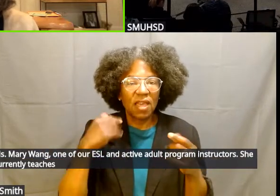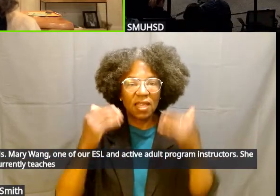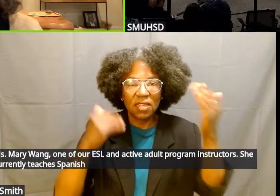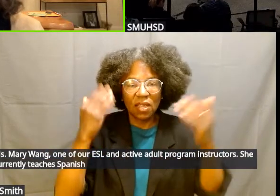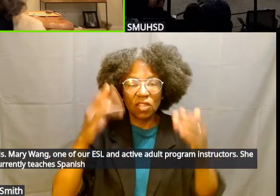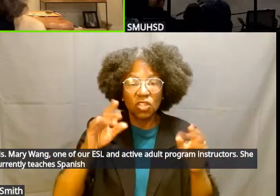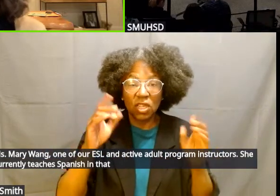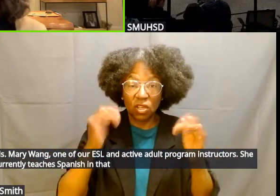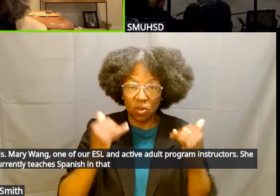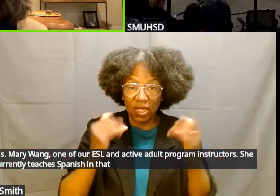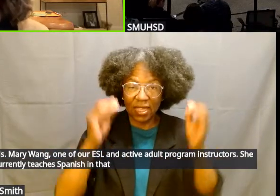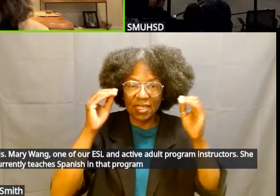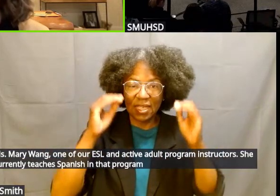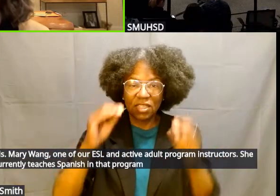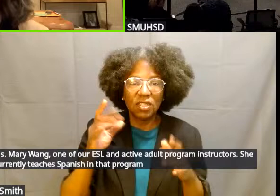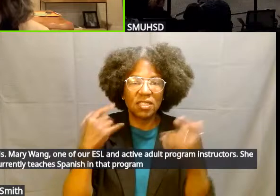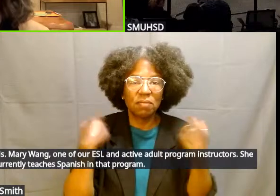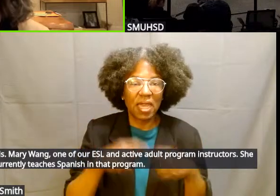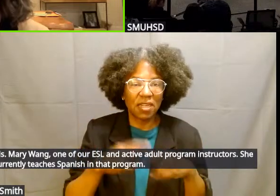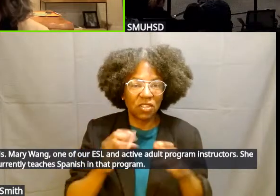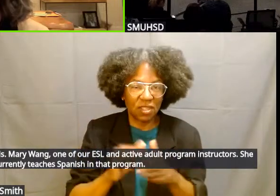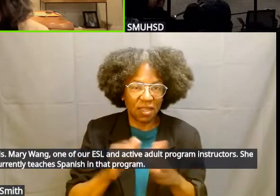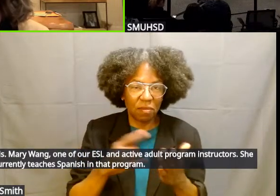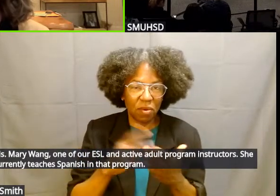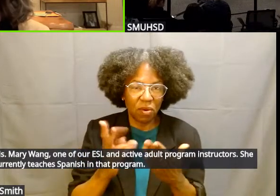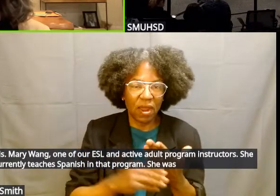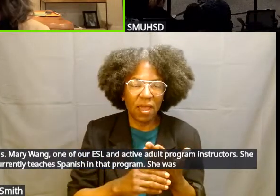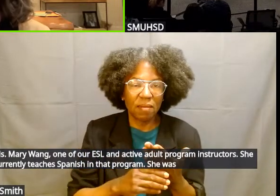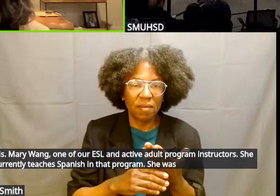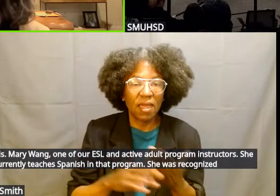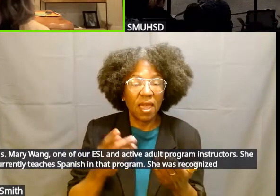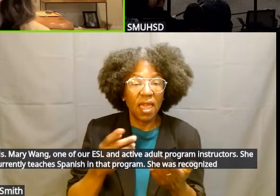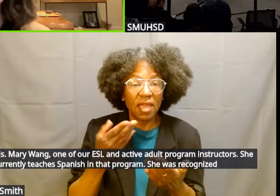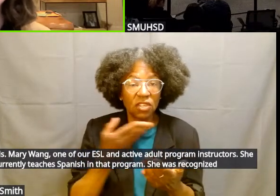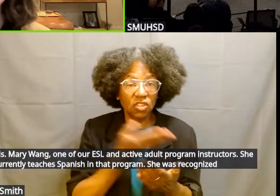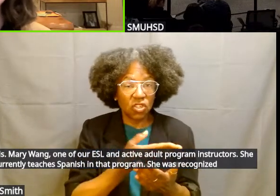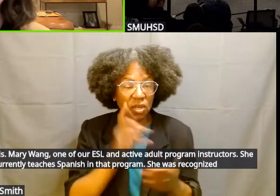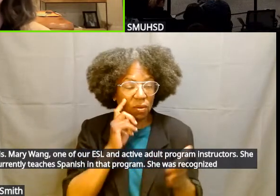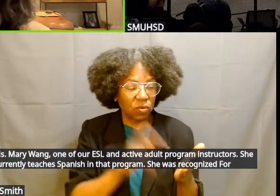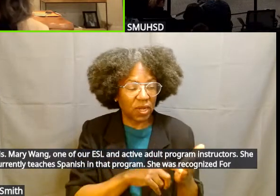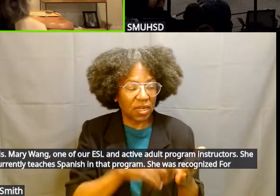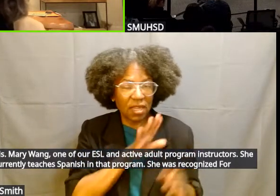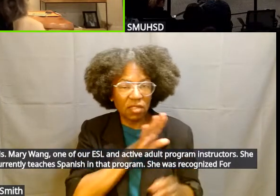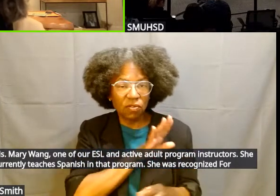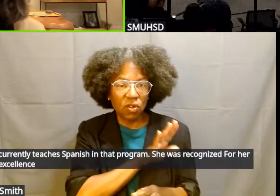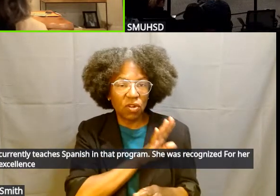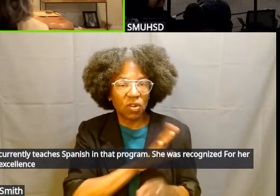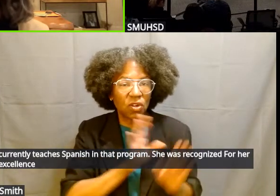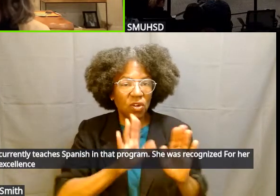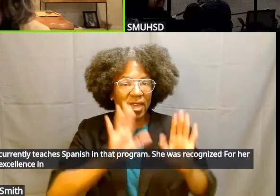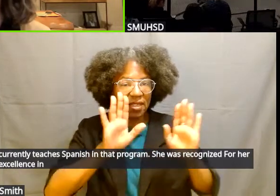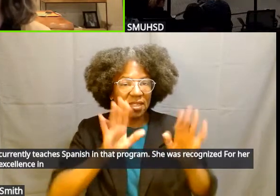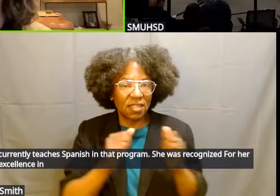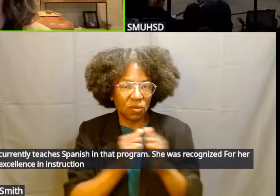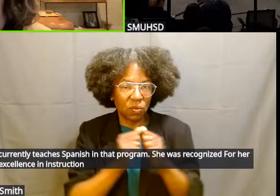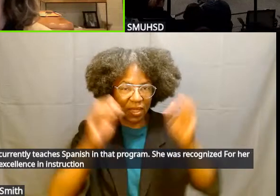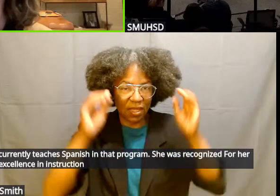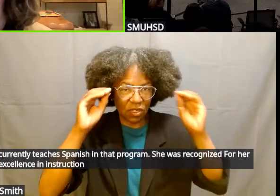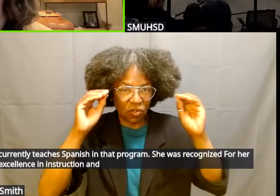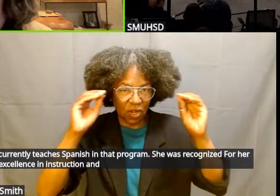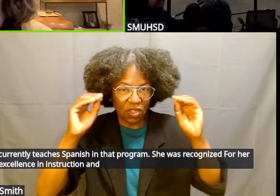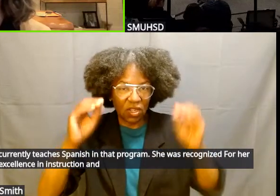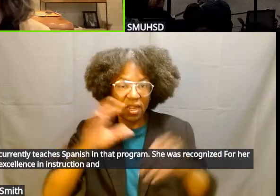program. She was recognized for her excellence in instruction, and Cheryl